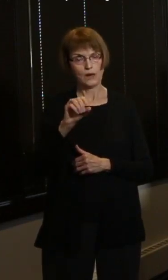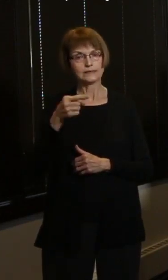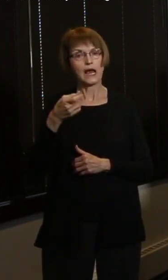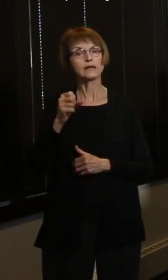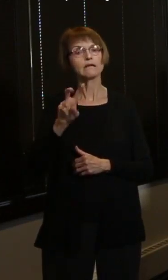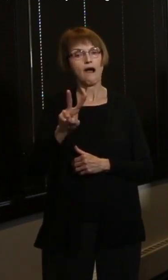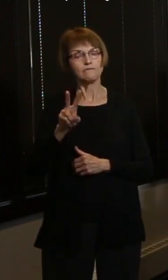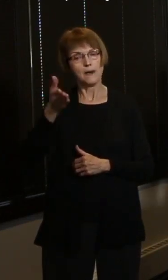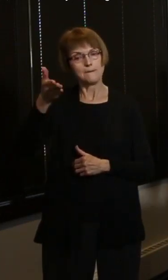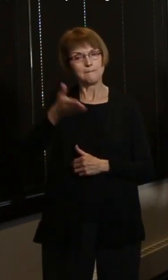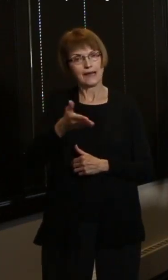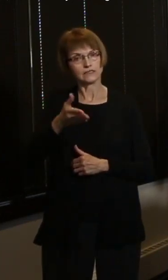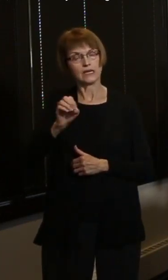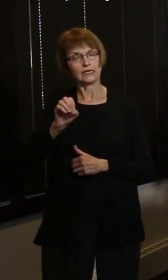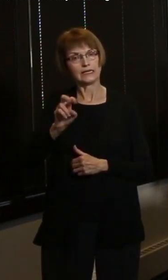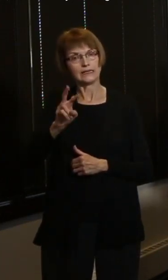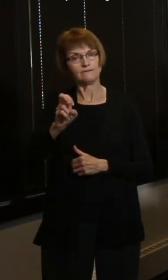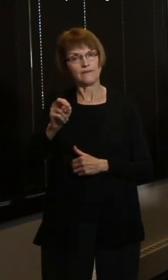covidvaccine.mo.gov/events.